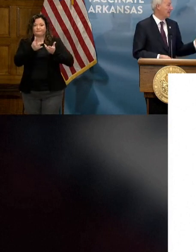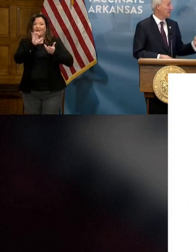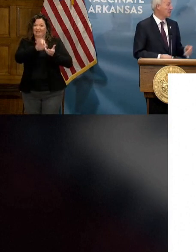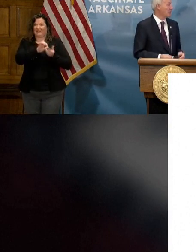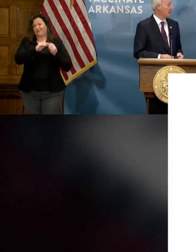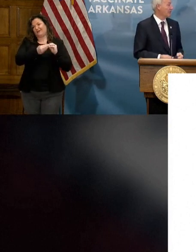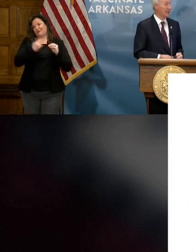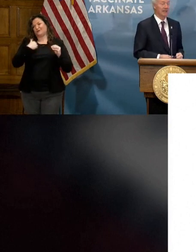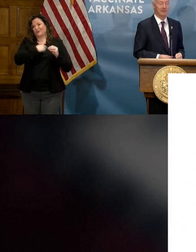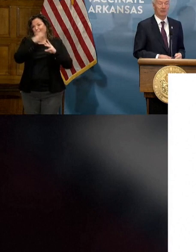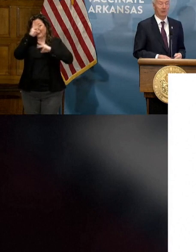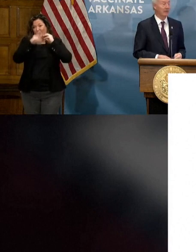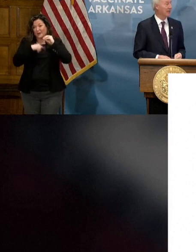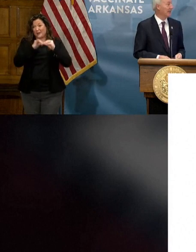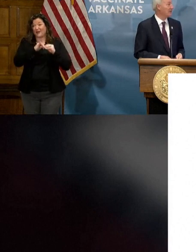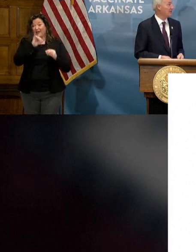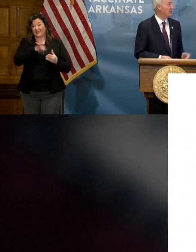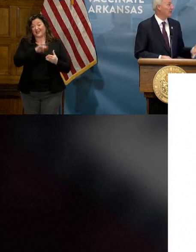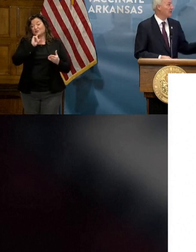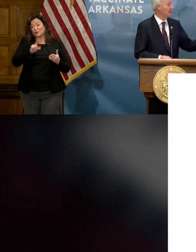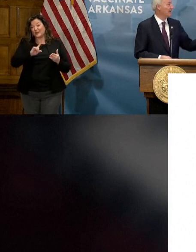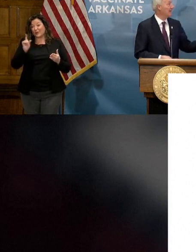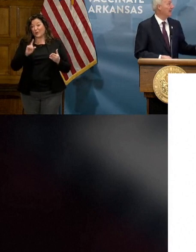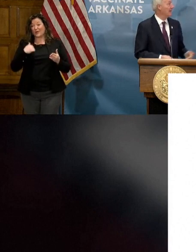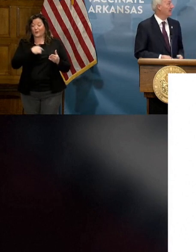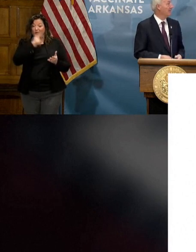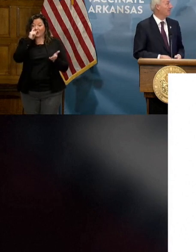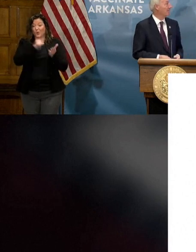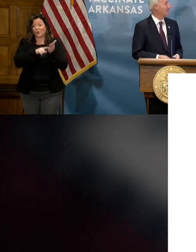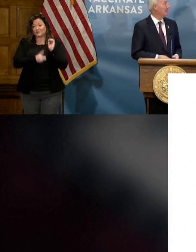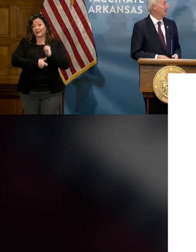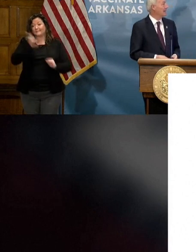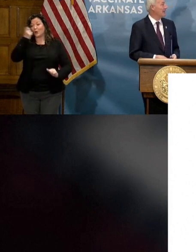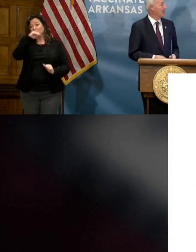about, and those are, quite frankly, the growth in cases that we see.